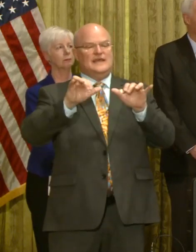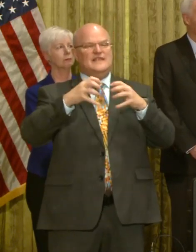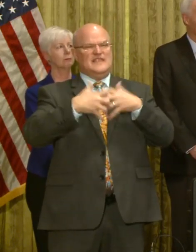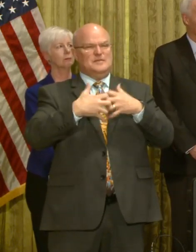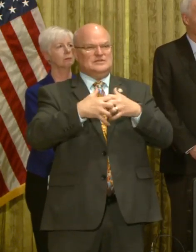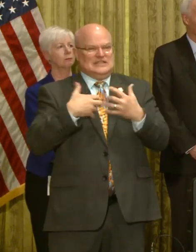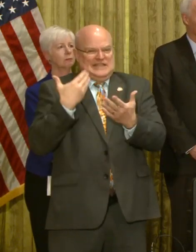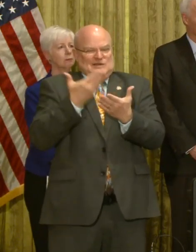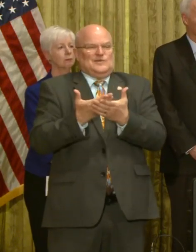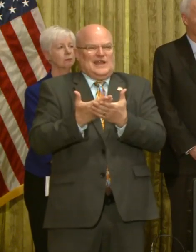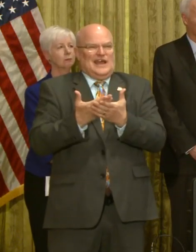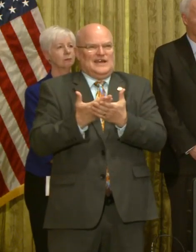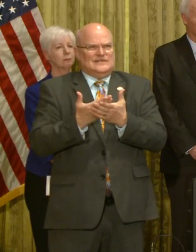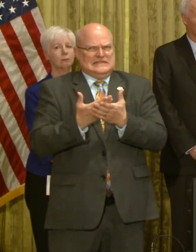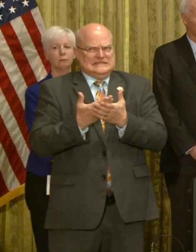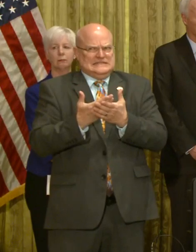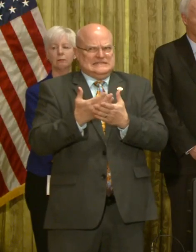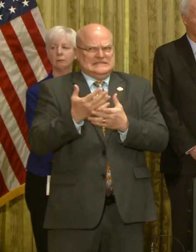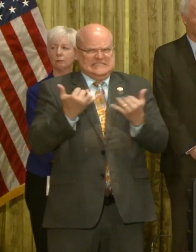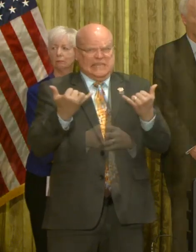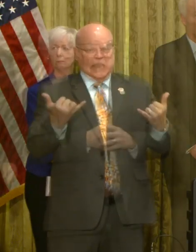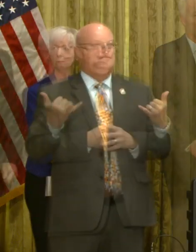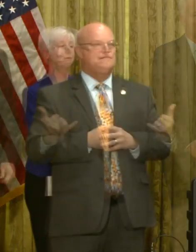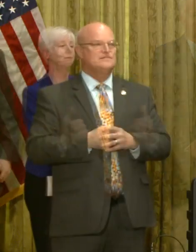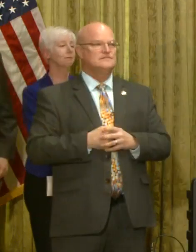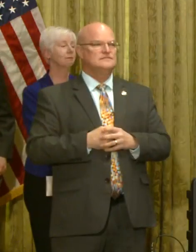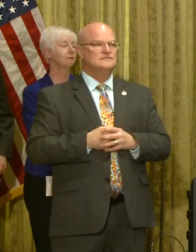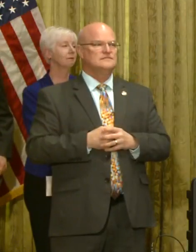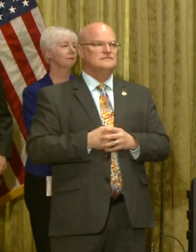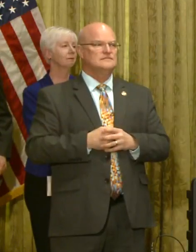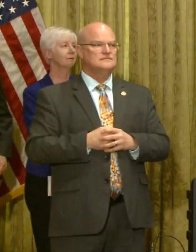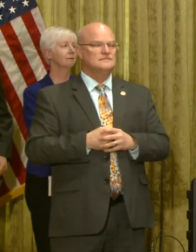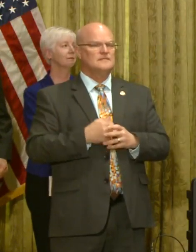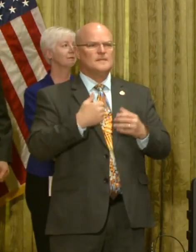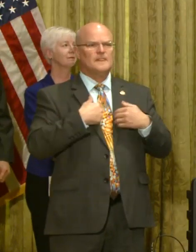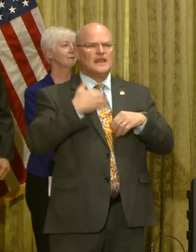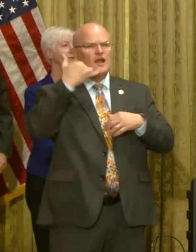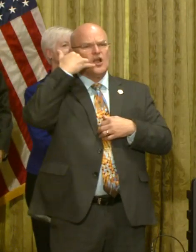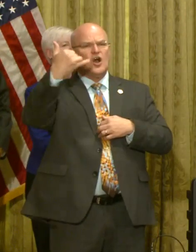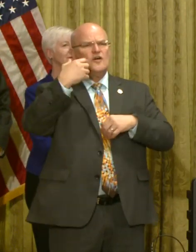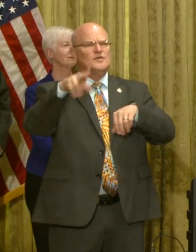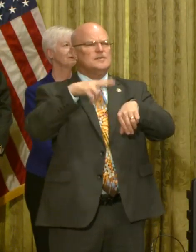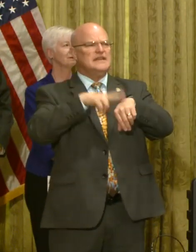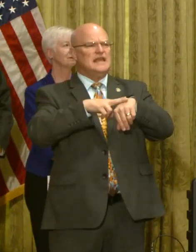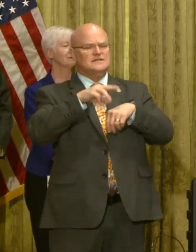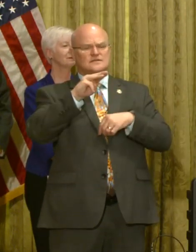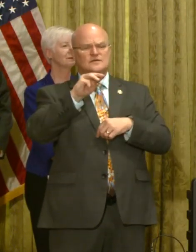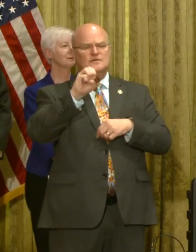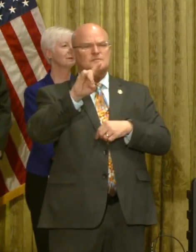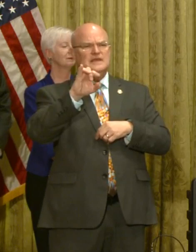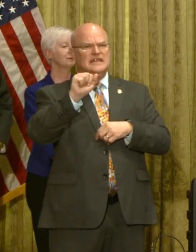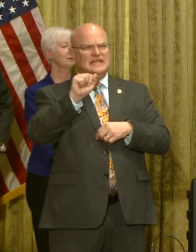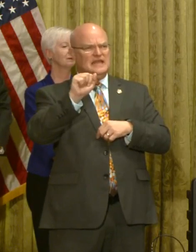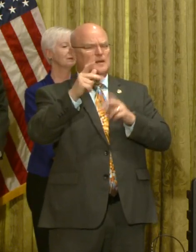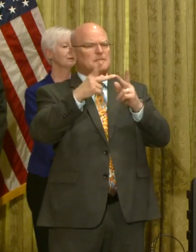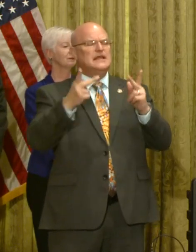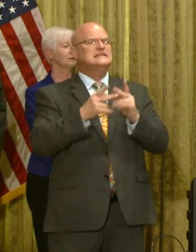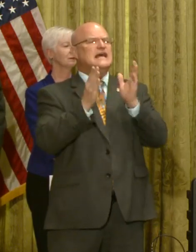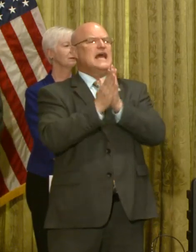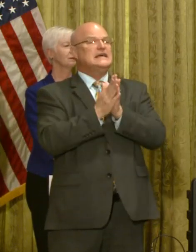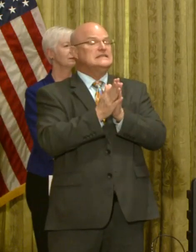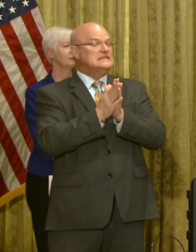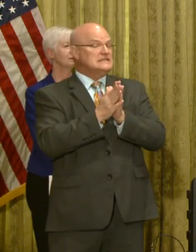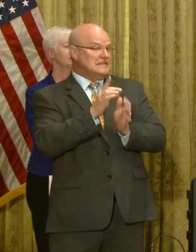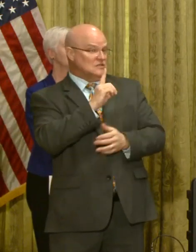that arrived, I believe, today. Well, I had a call from a national media outlet today asking, is